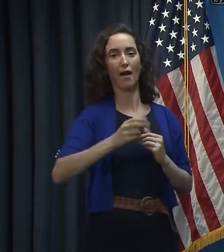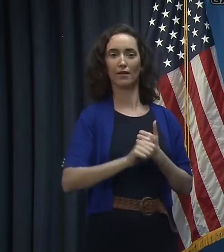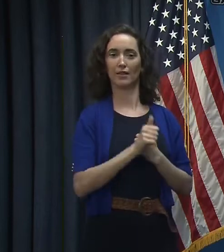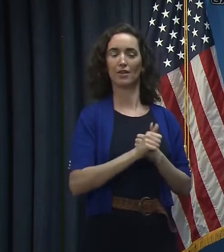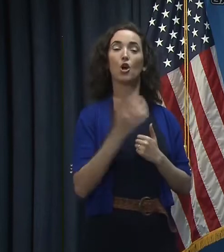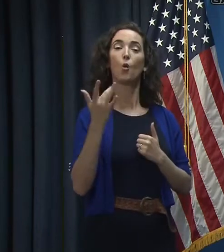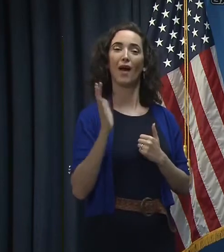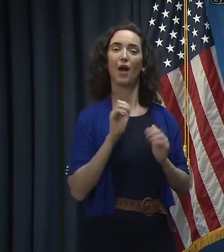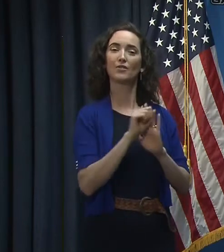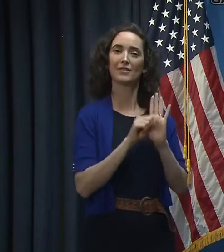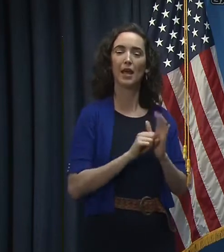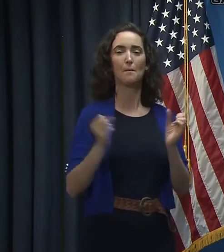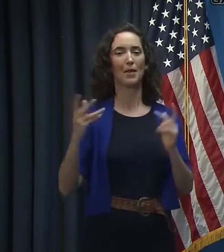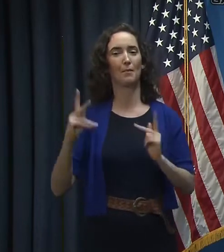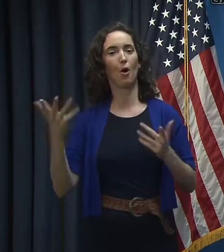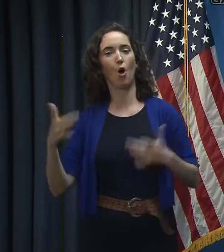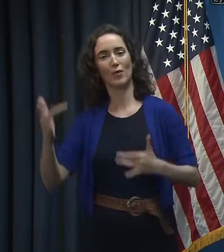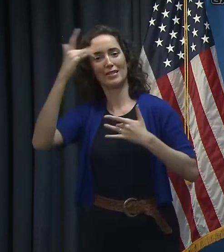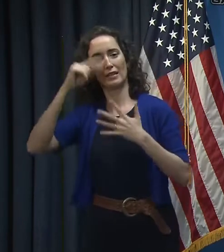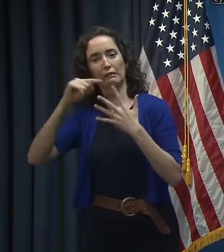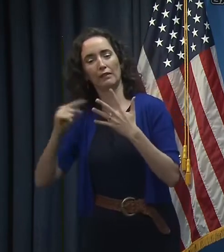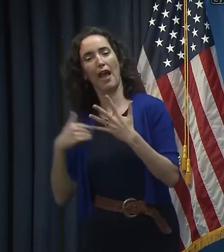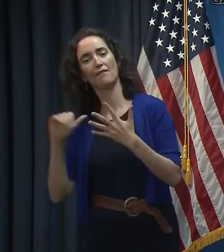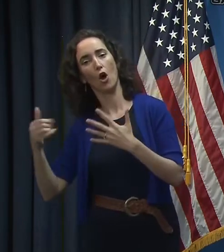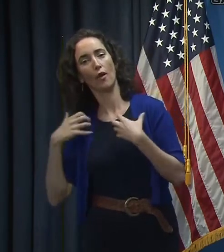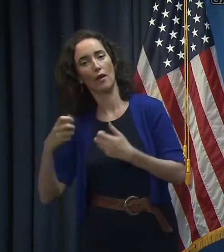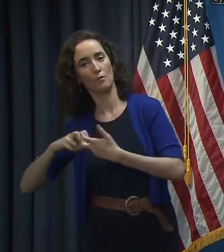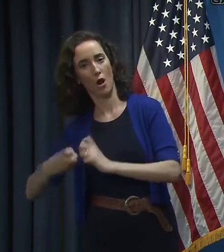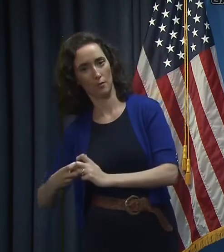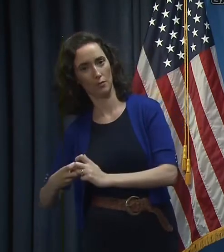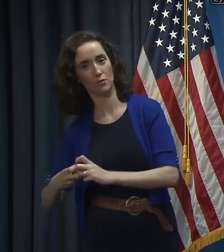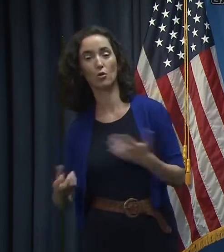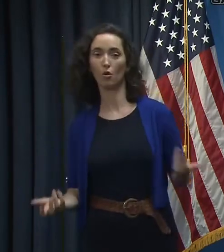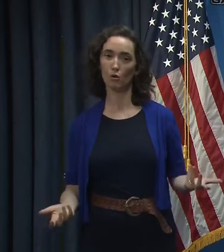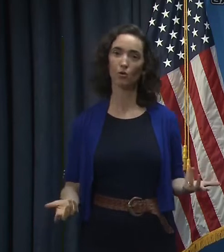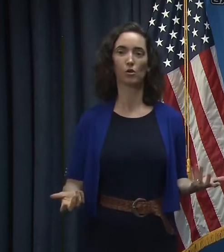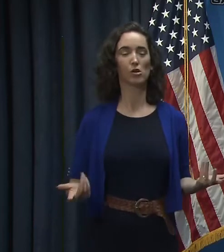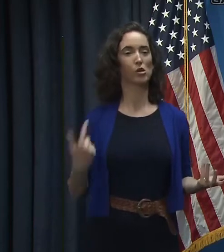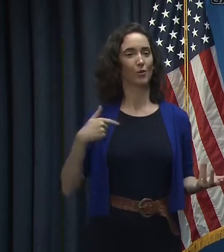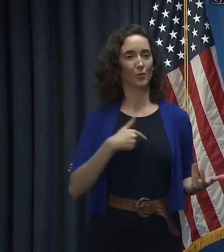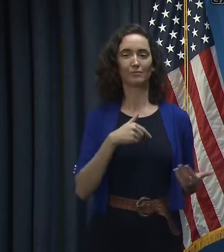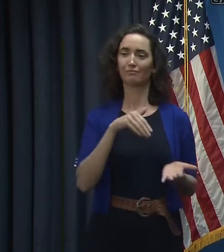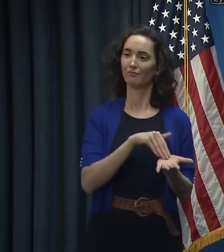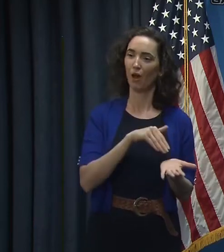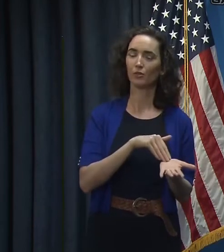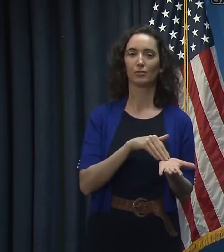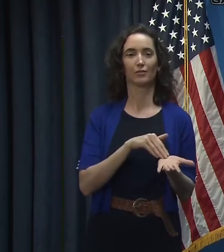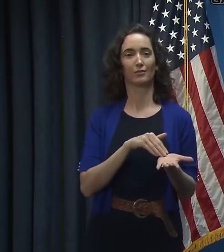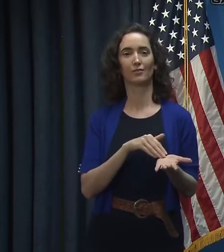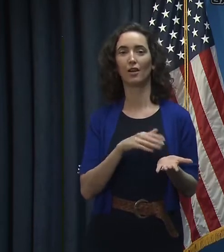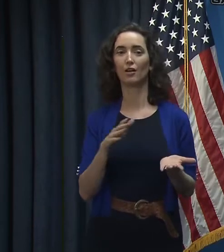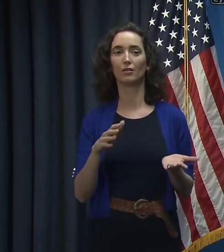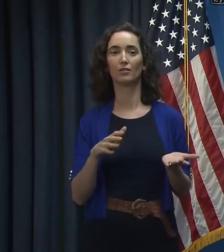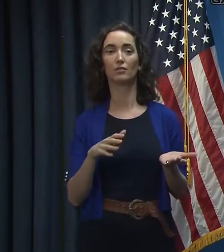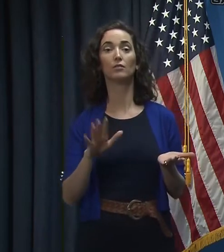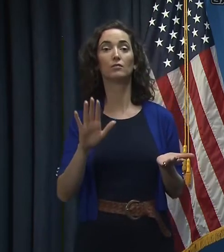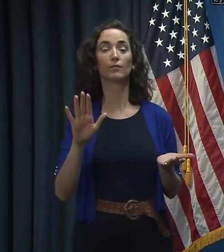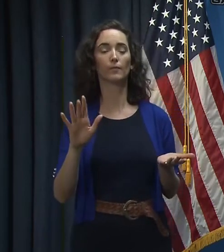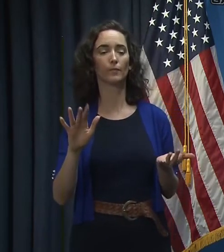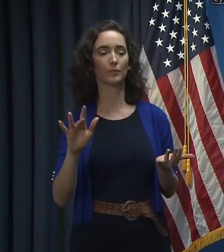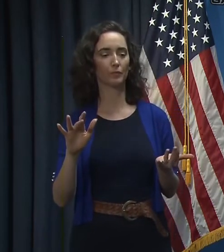disease in your state, and that certainly is the position we're in, as the governor noted, as as number 6 in per